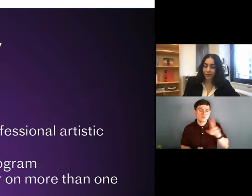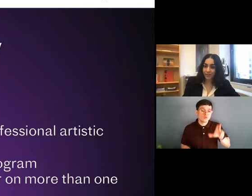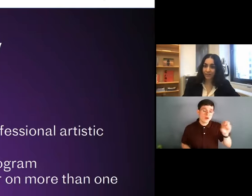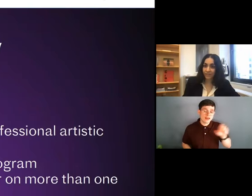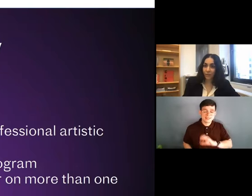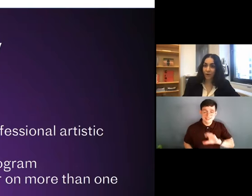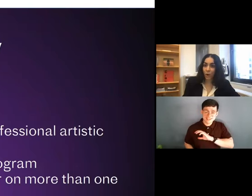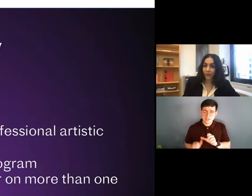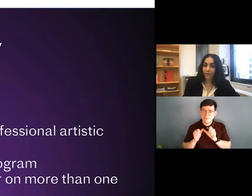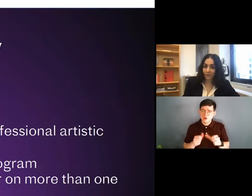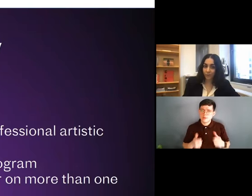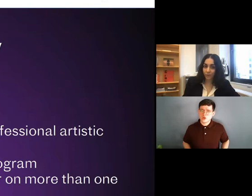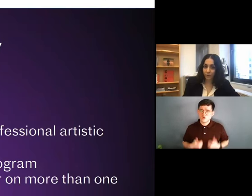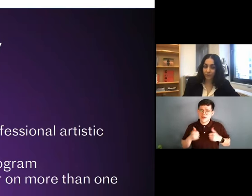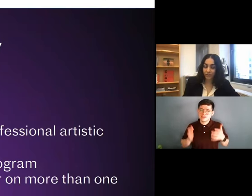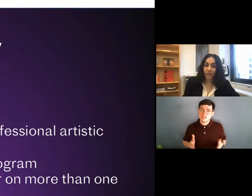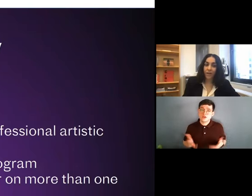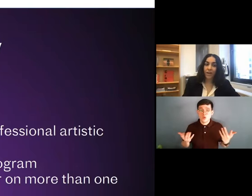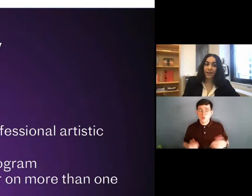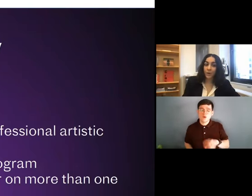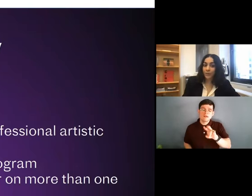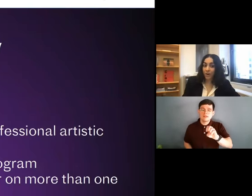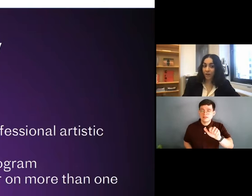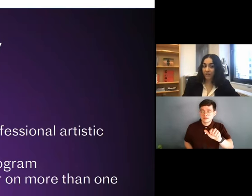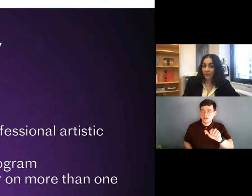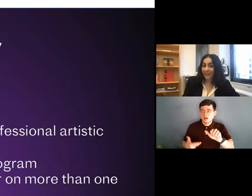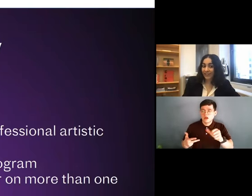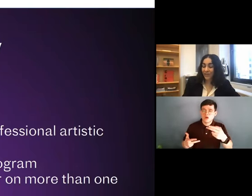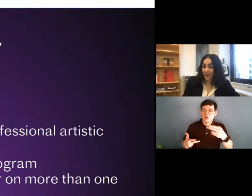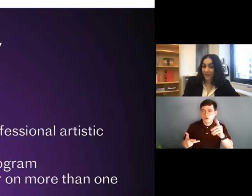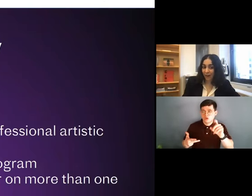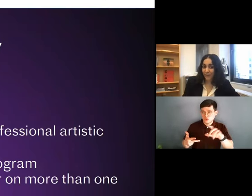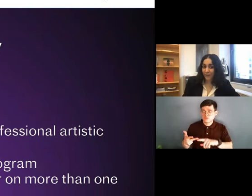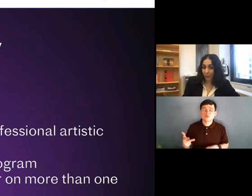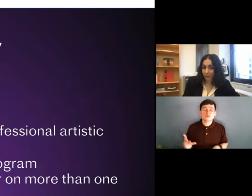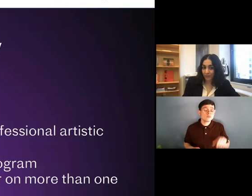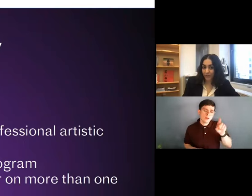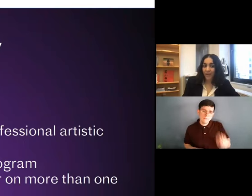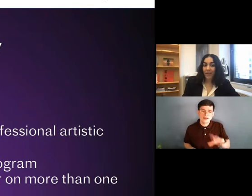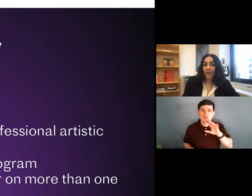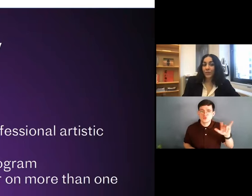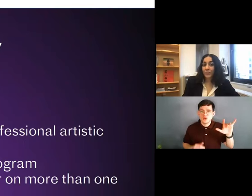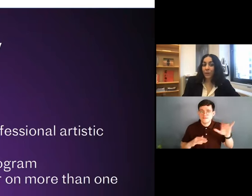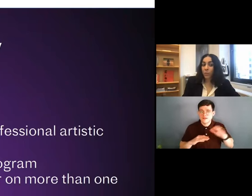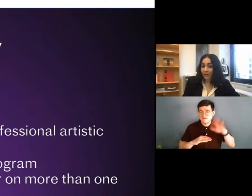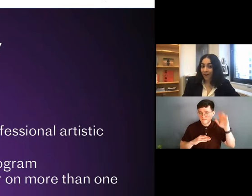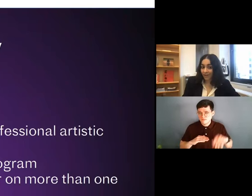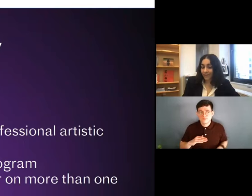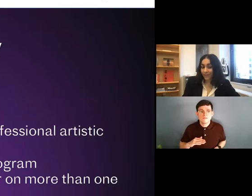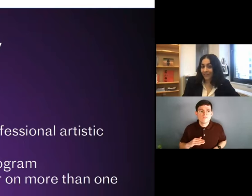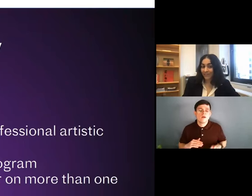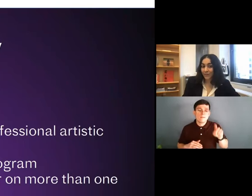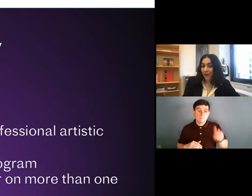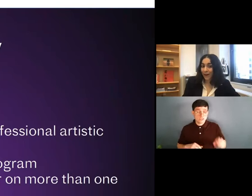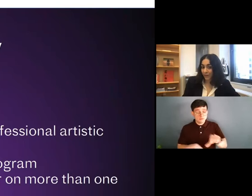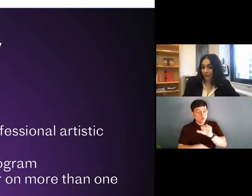permanent residents, or O-1 visa holders. It is open to artists who are at least 25 years old. You must be a working artist